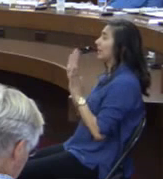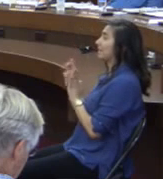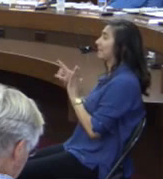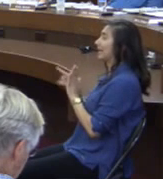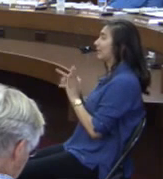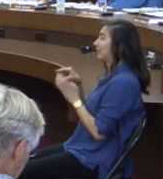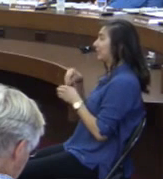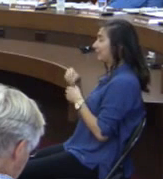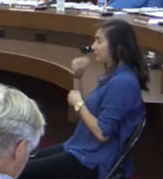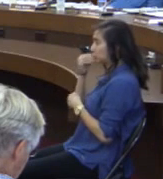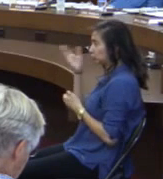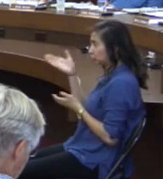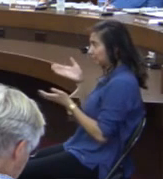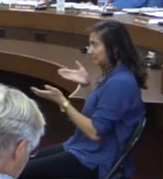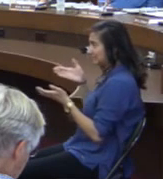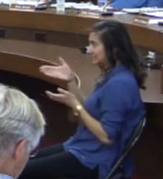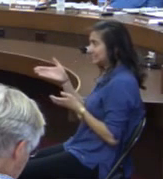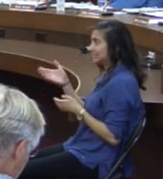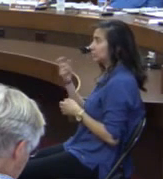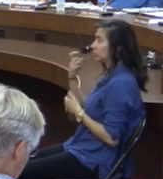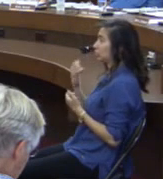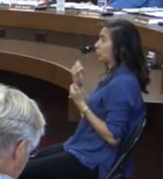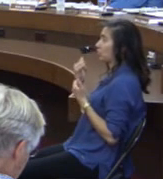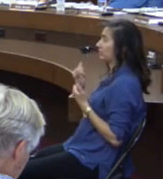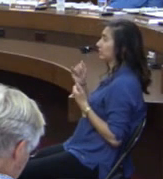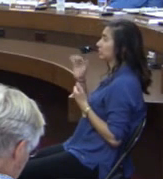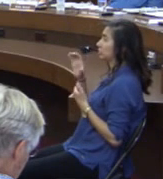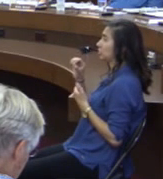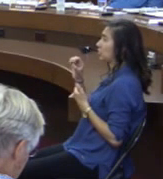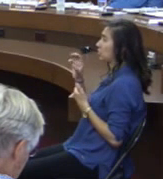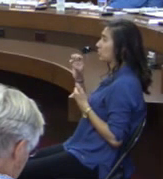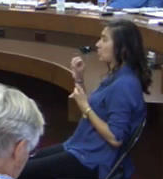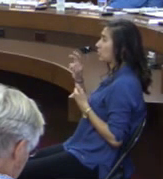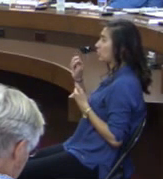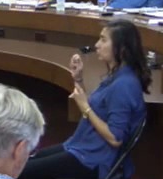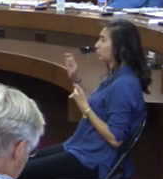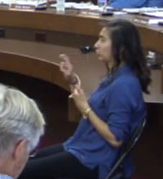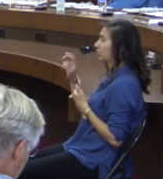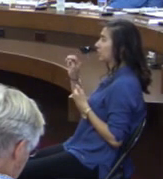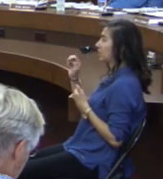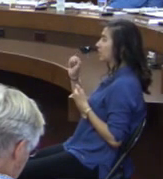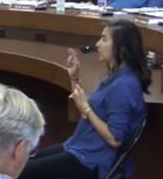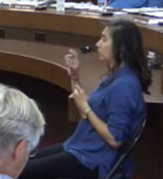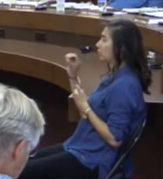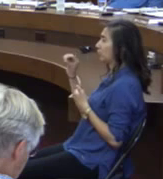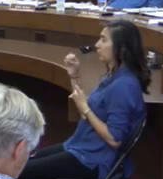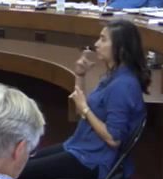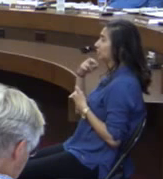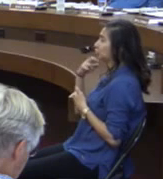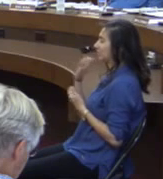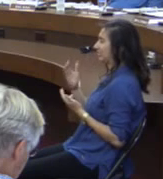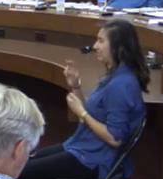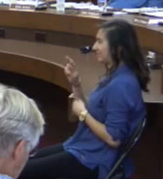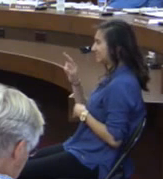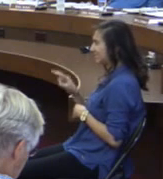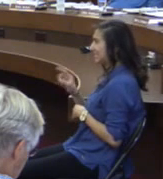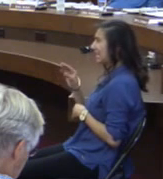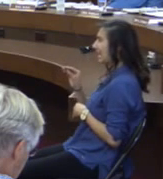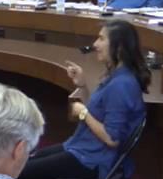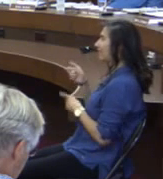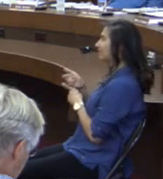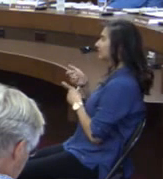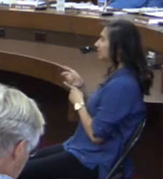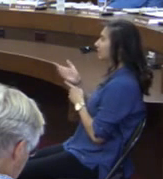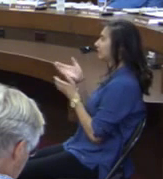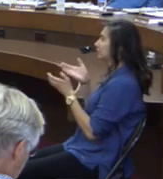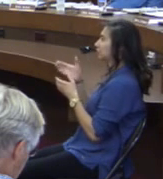culinary, as you can see. Currently, she is co-owner of Maru Restaurant in Visalia and has served in the